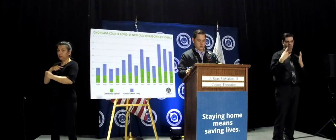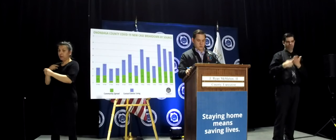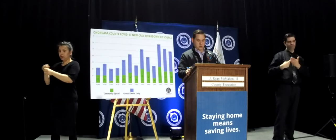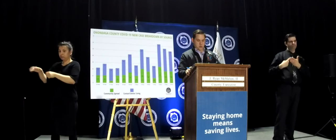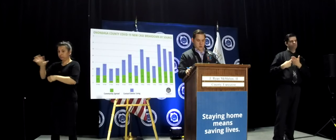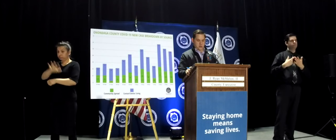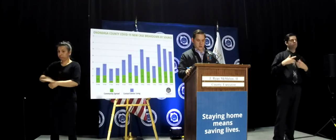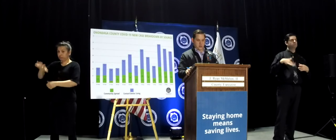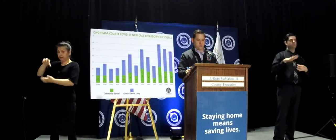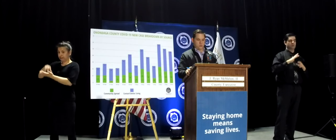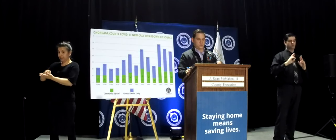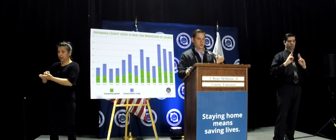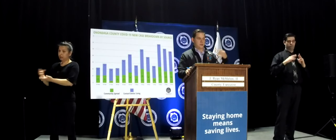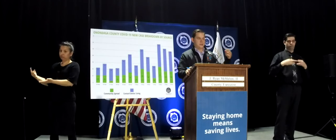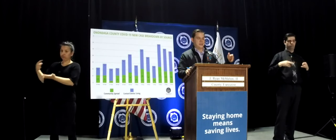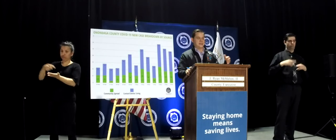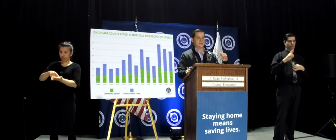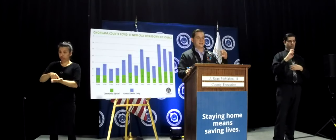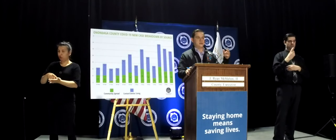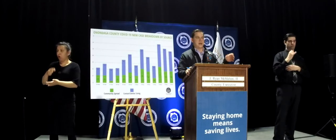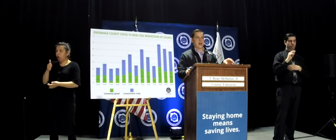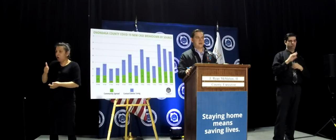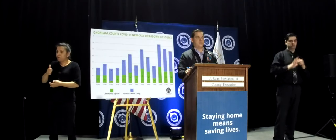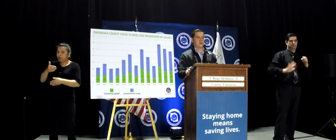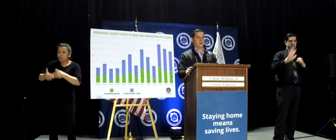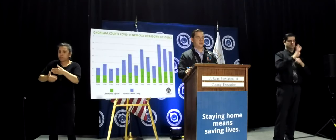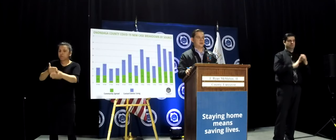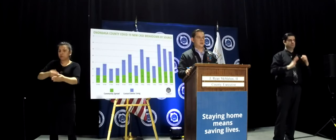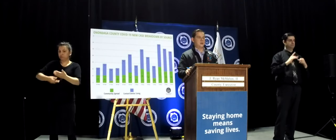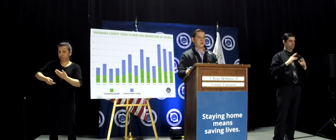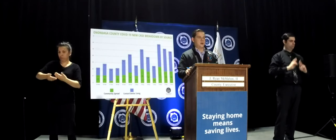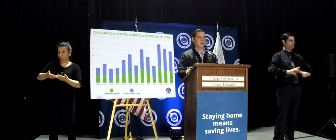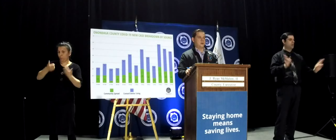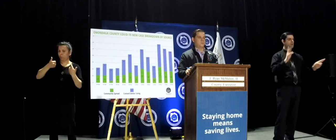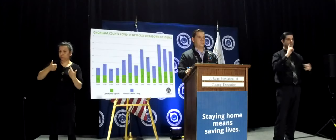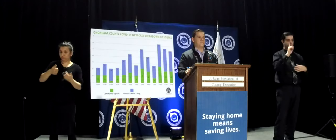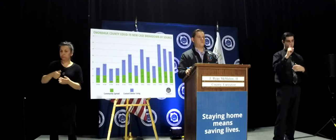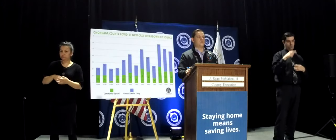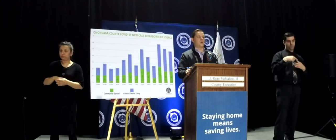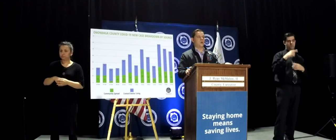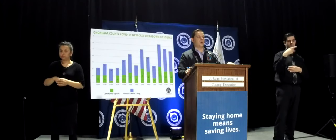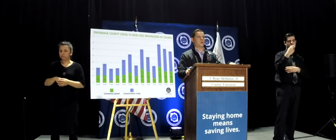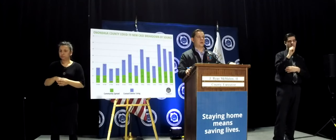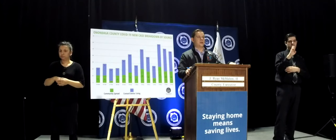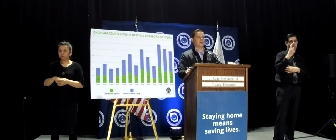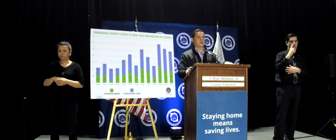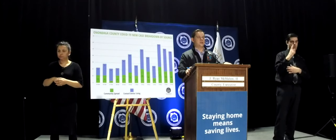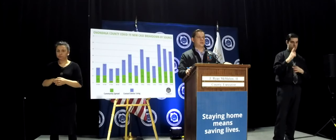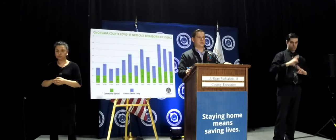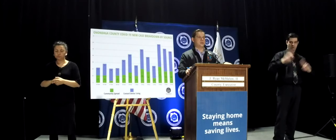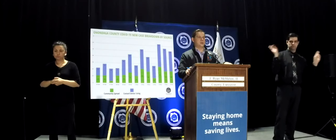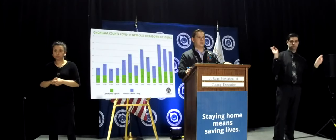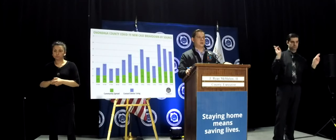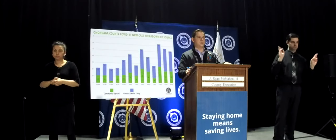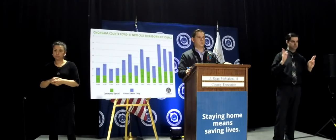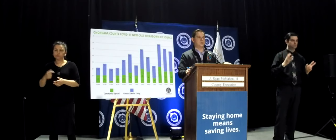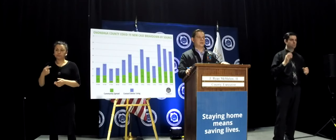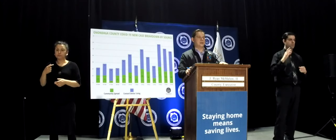restart, and will certainly continue to advocate for